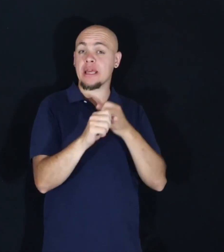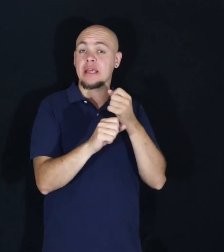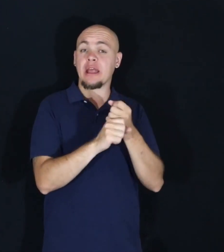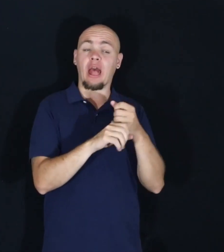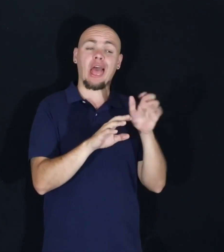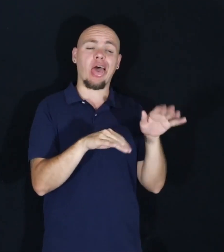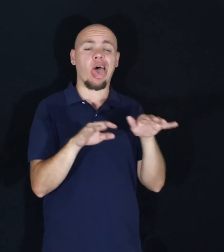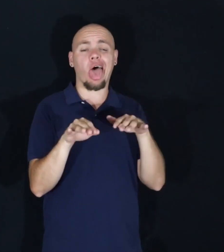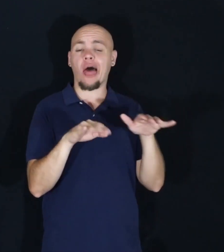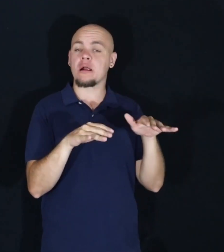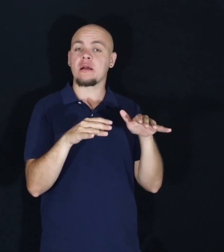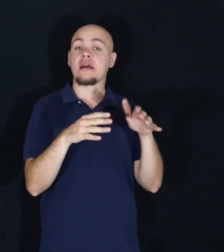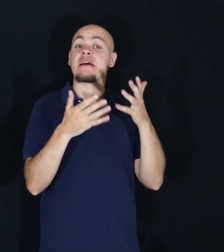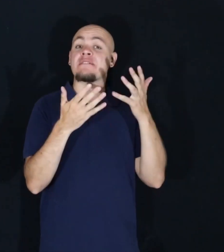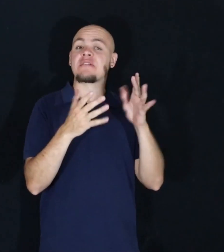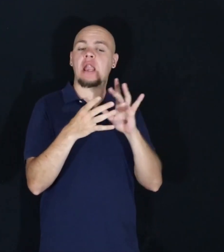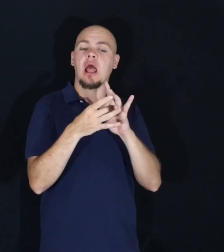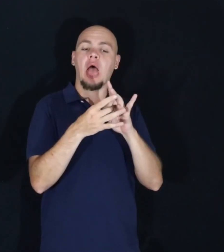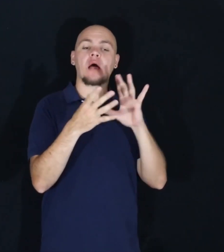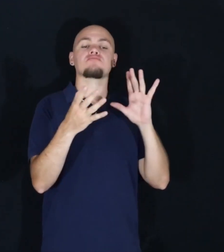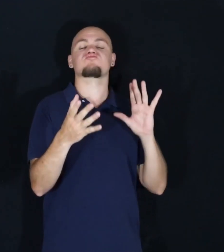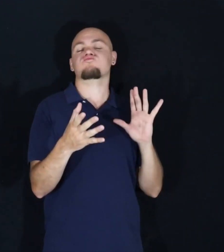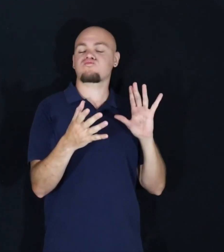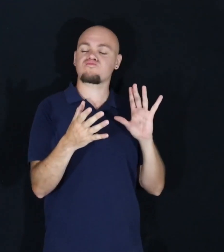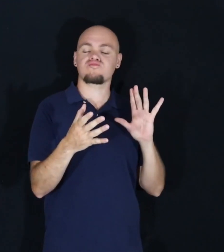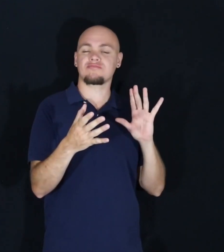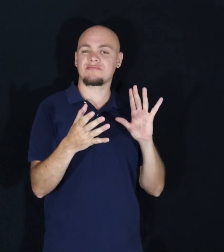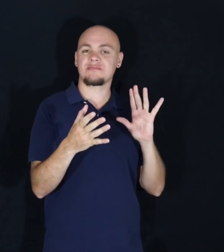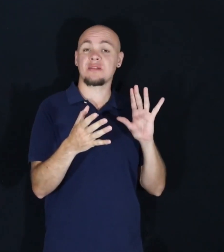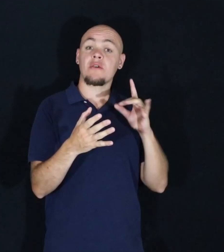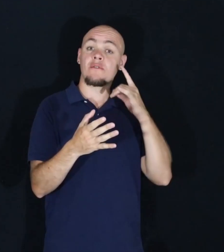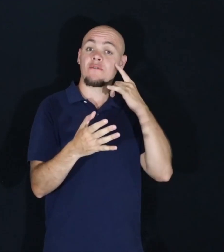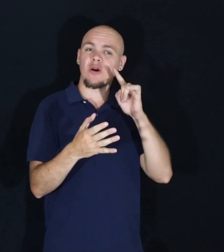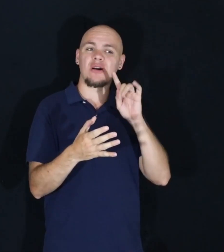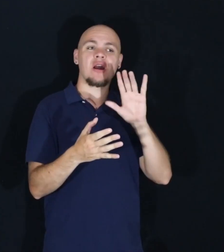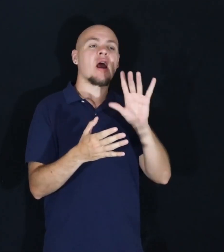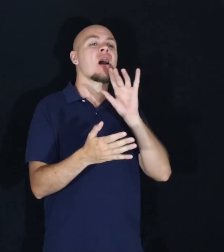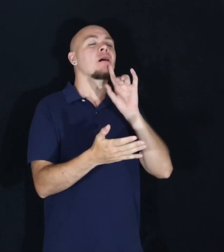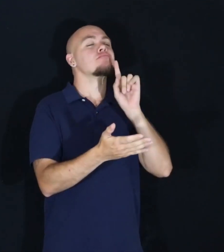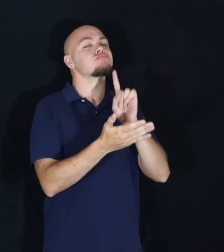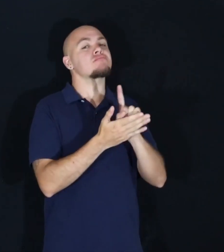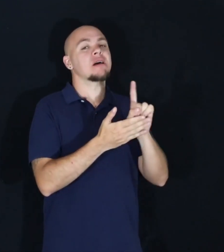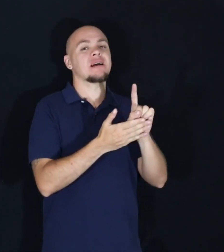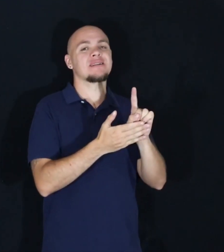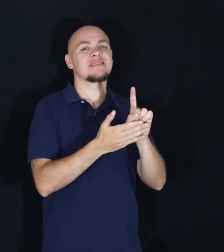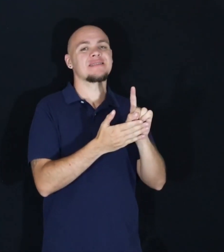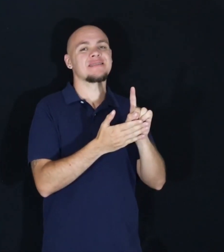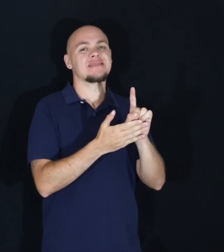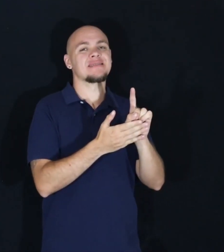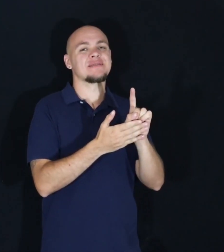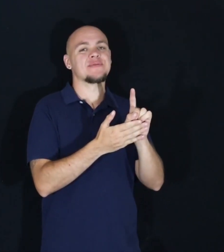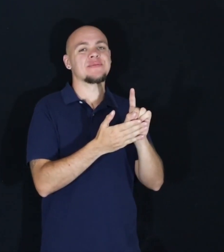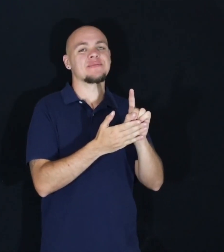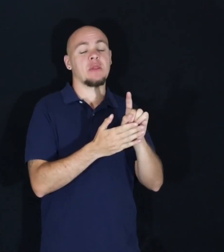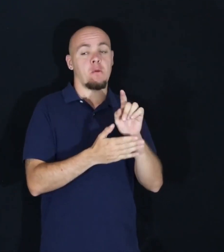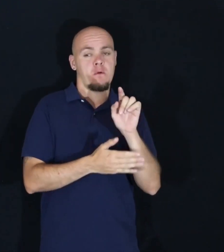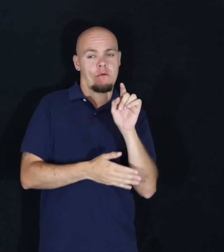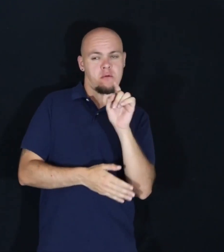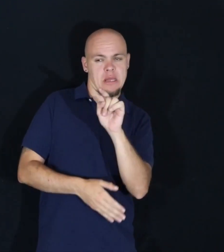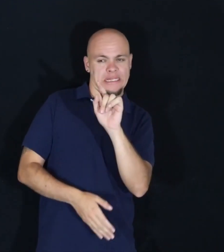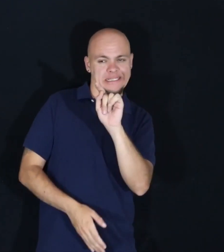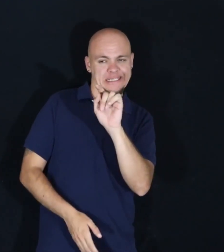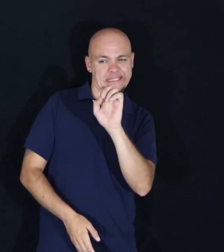dilly-dallying about for her greater, truer love in life. Cats! And that moody teenager over